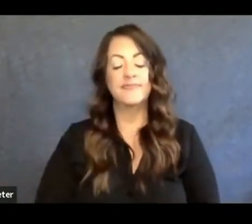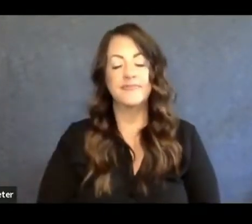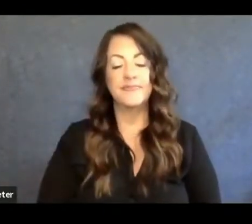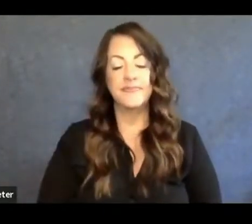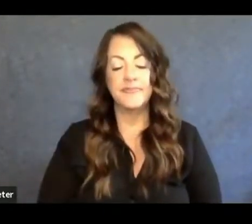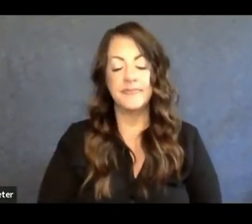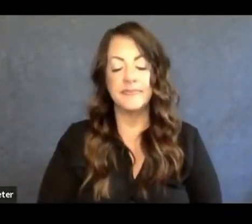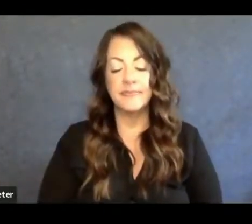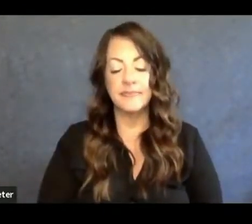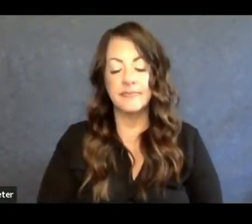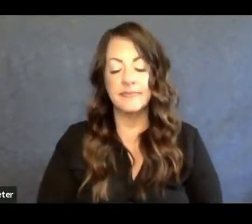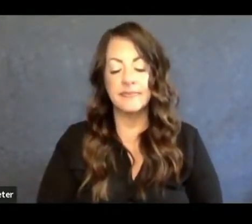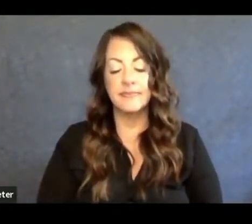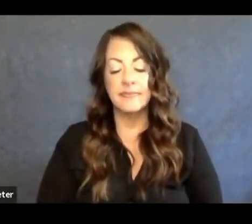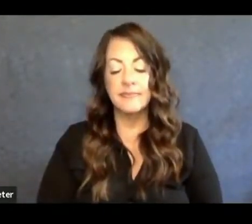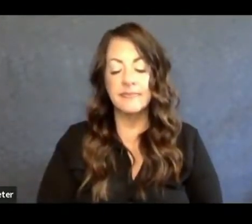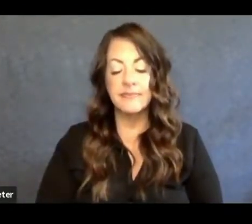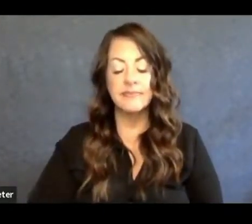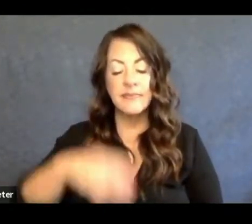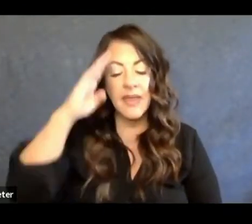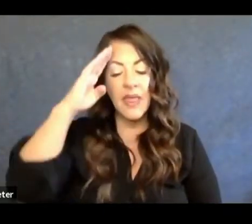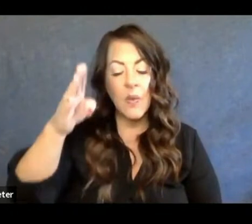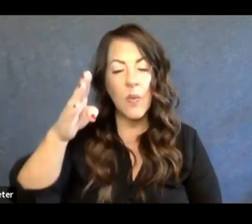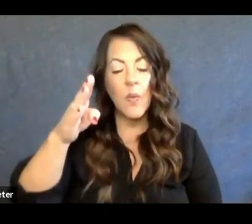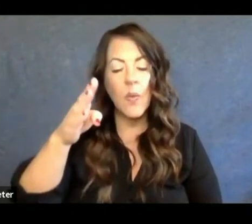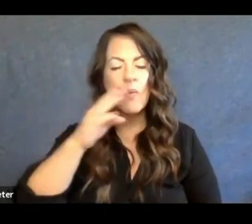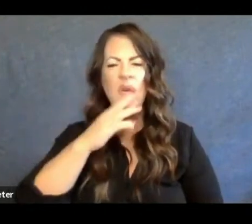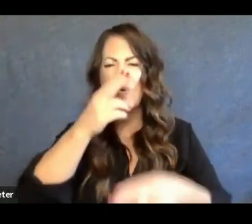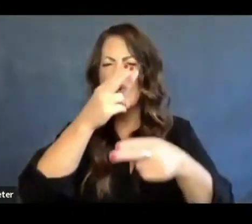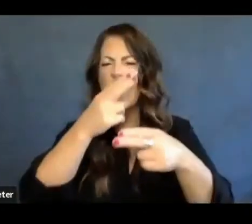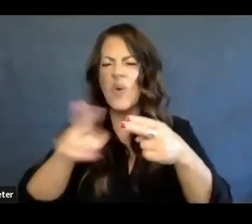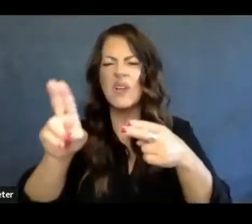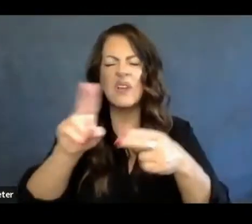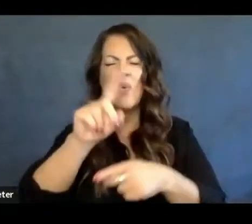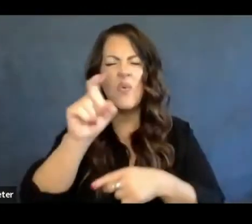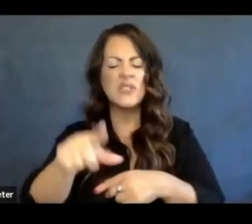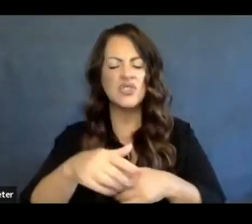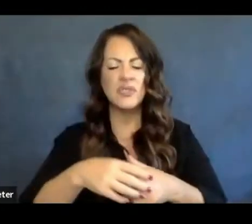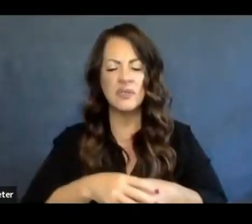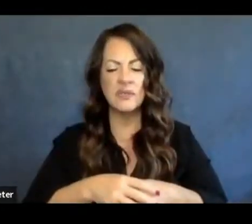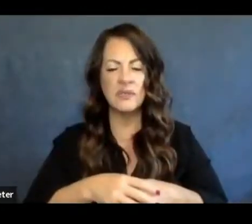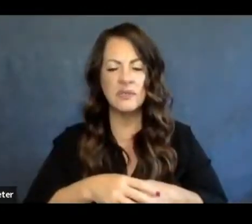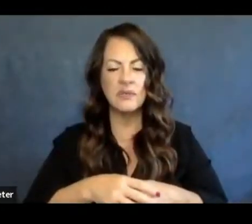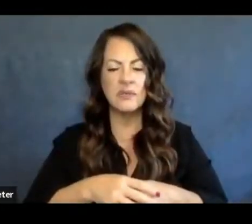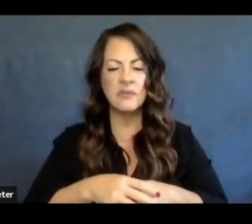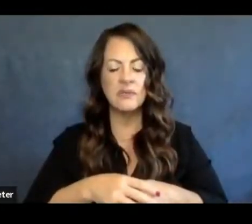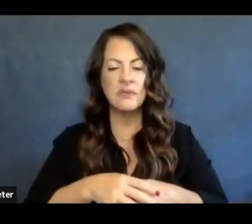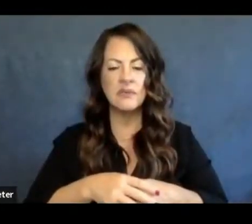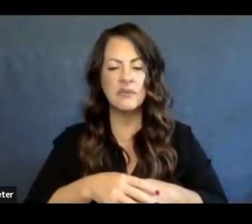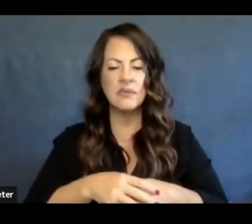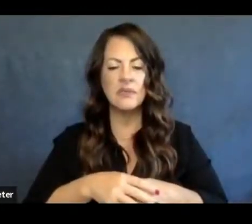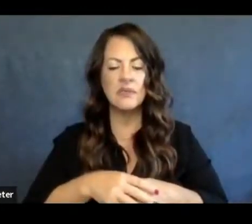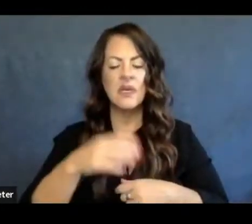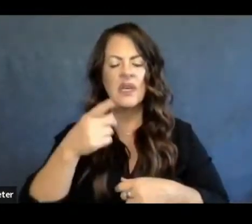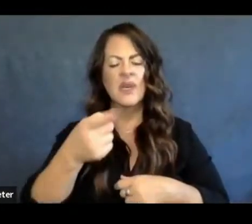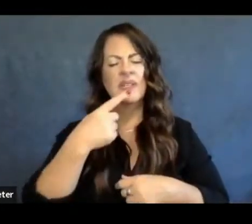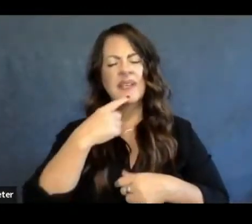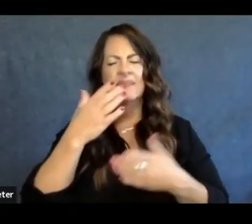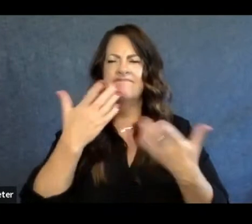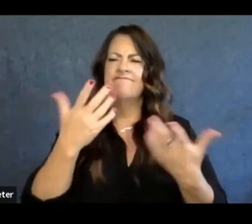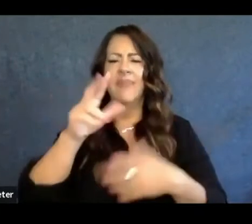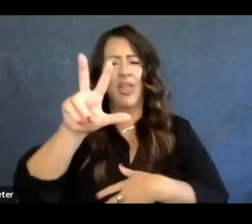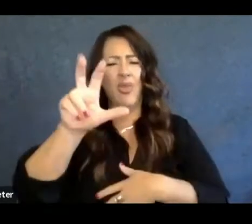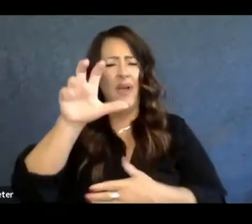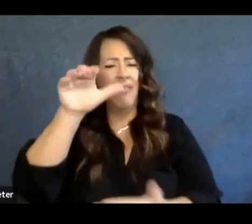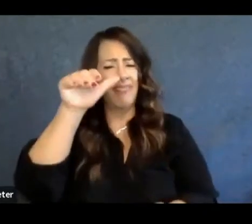Hi, Dr. Kelly. This is just 3 quick questions. Just doing a little simple math, 300,000